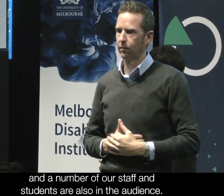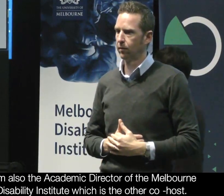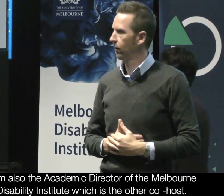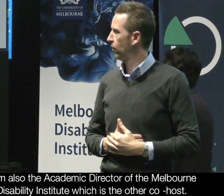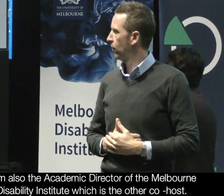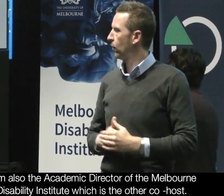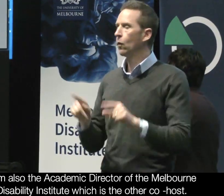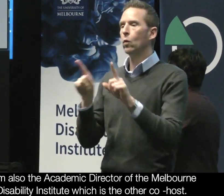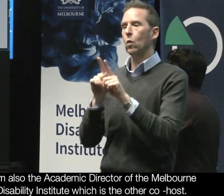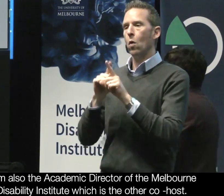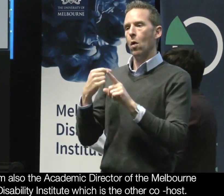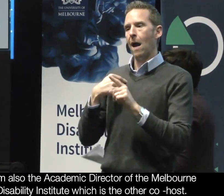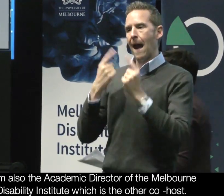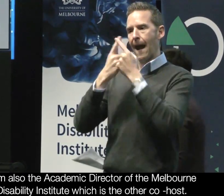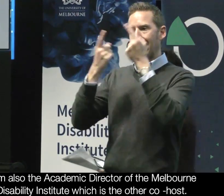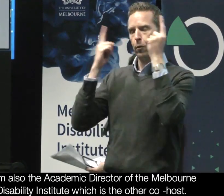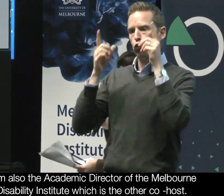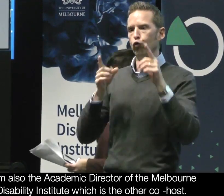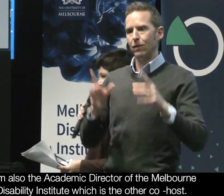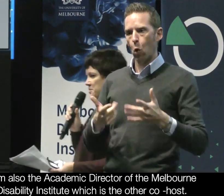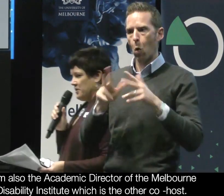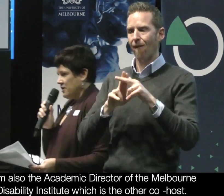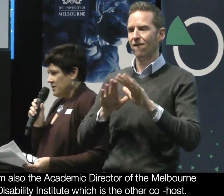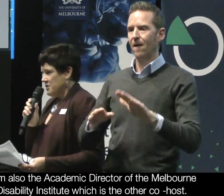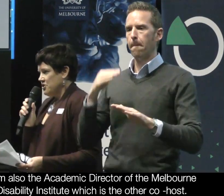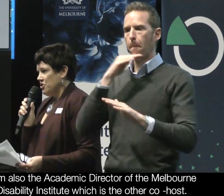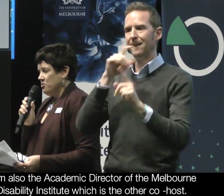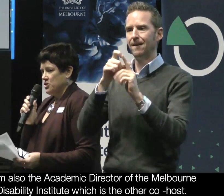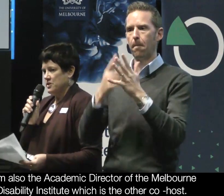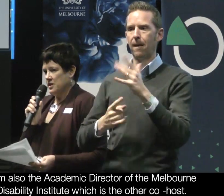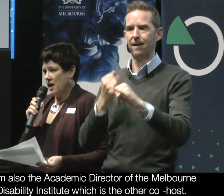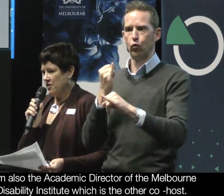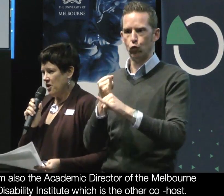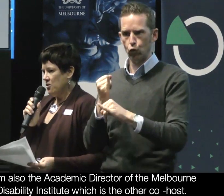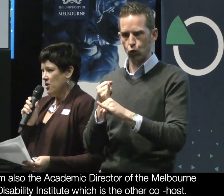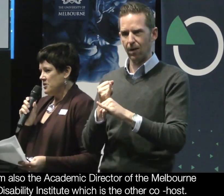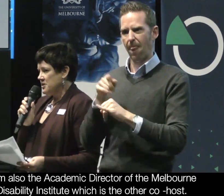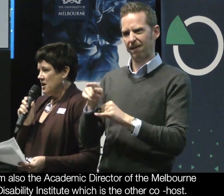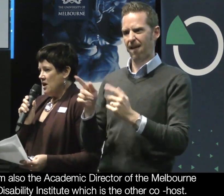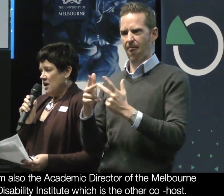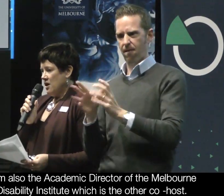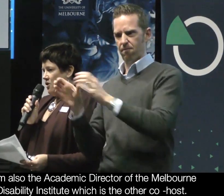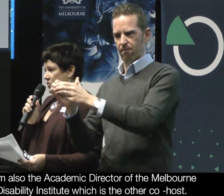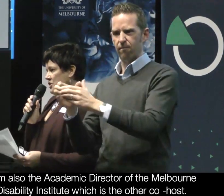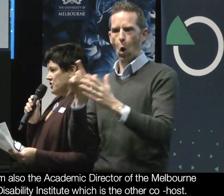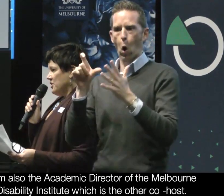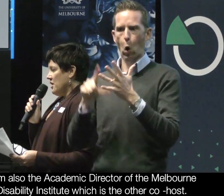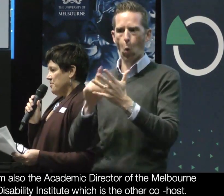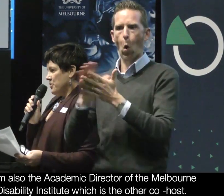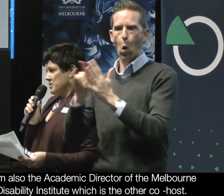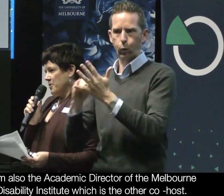I'm also the academic director of the Melbourne Disability Institute, which is the other co-host, of